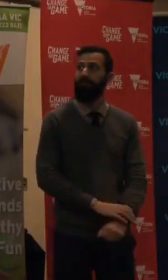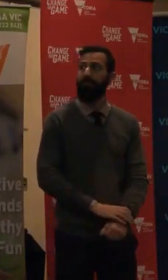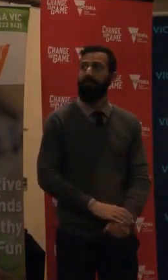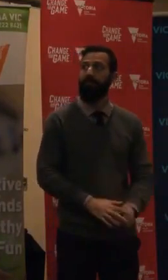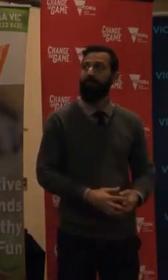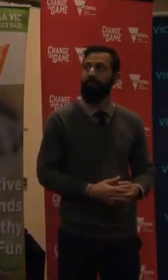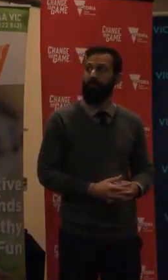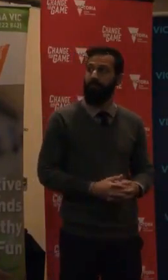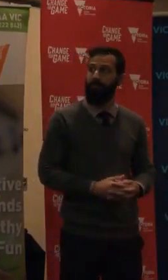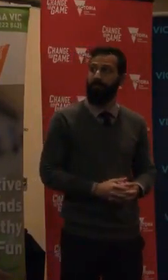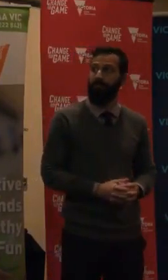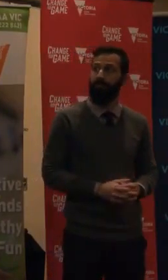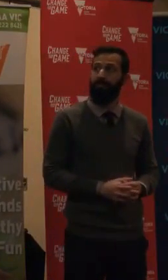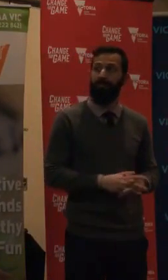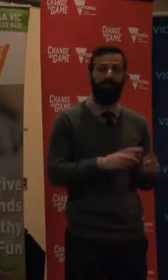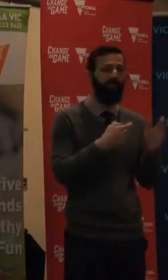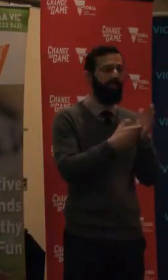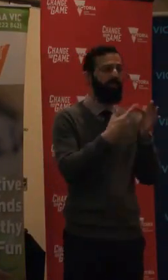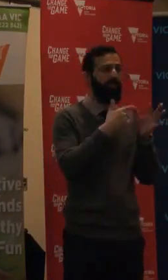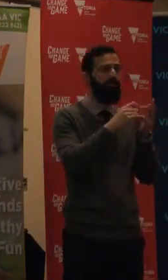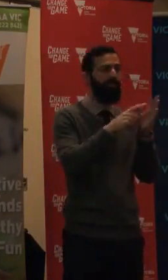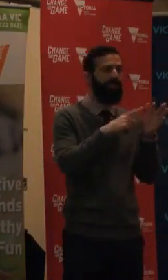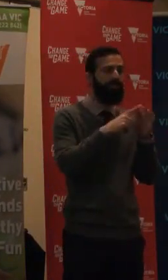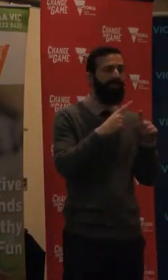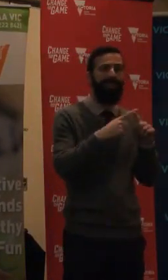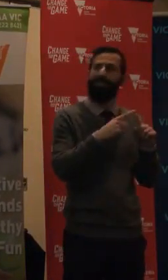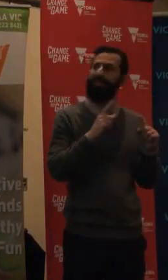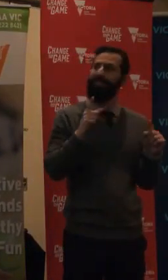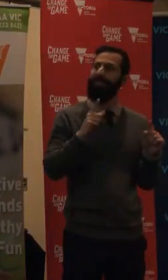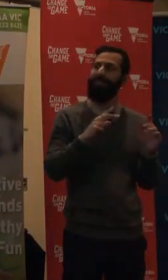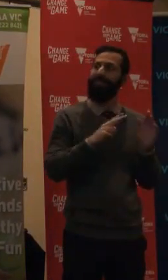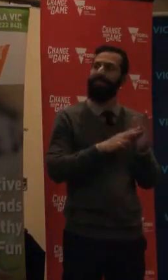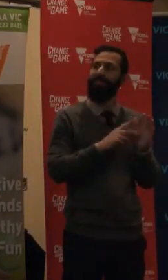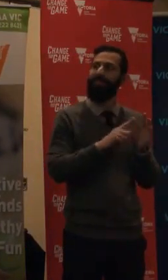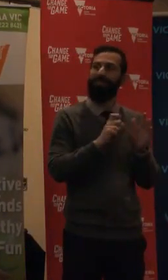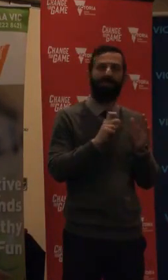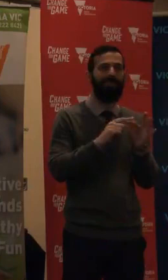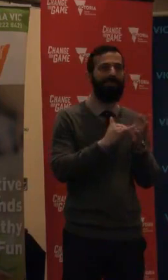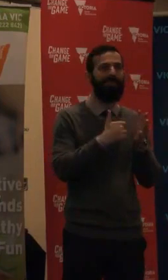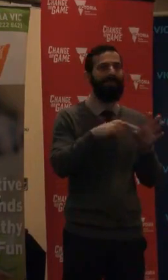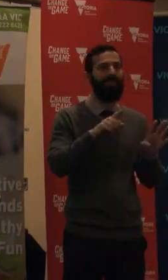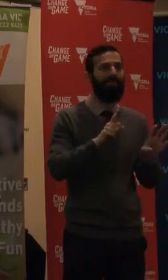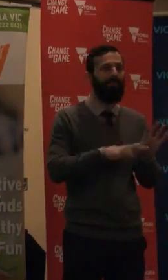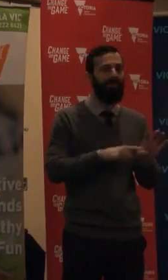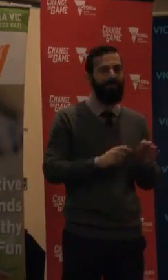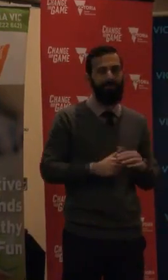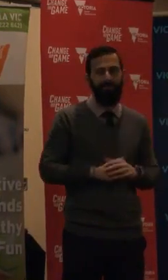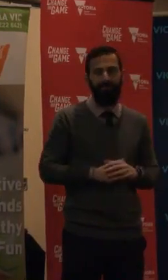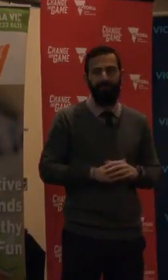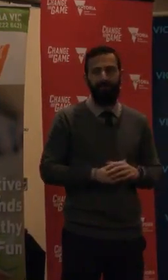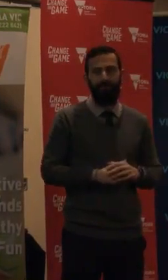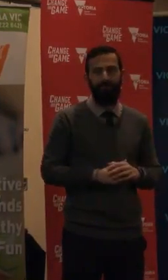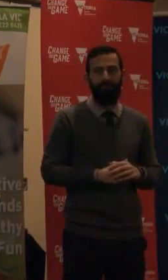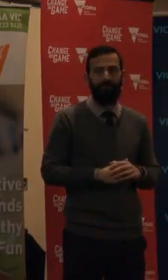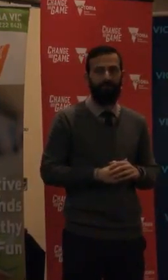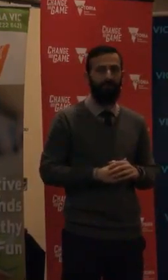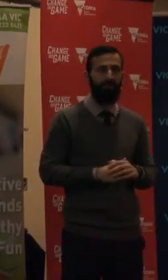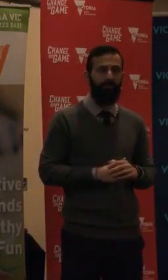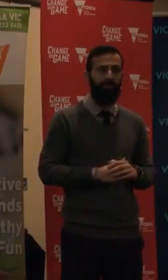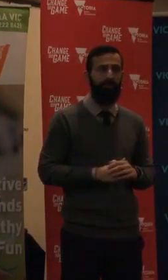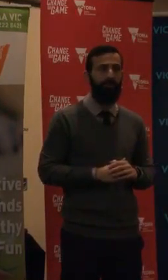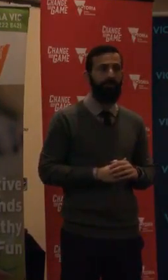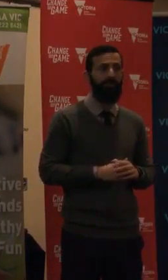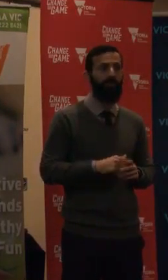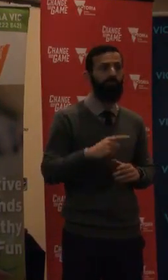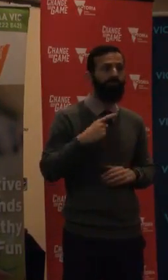I mentioned before about reasonable and necessary, again, to sort of kill off any misconceptions. Essentially, the concept of reasonable and